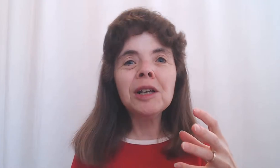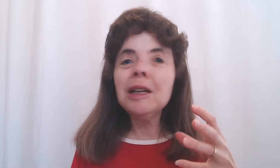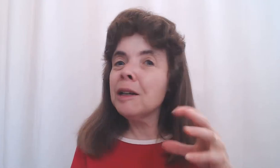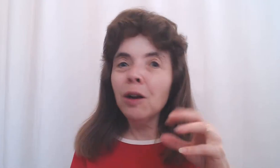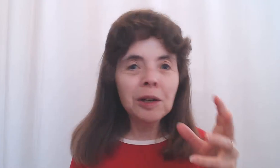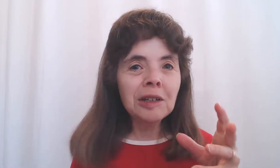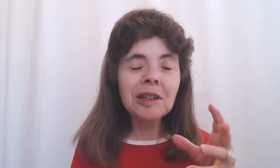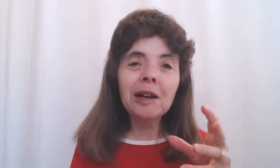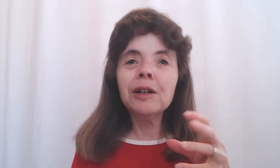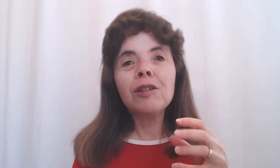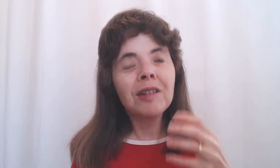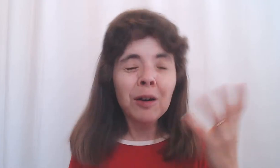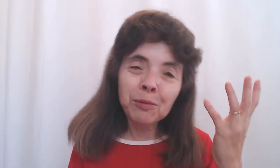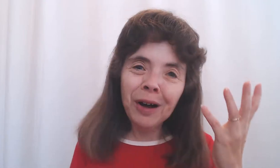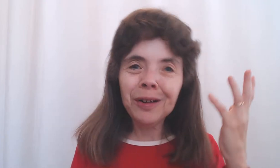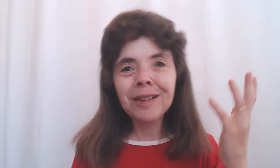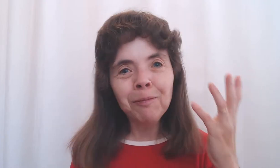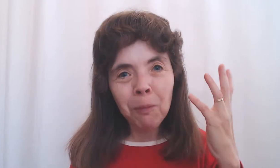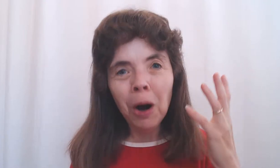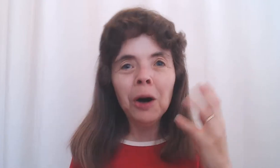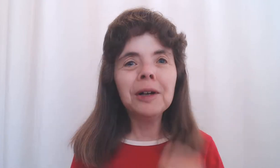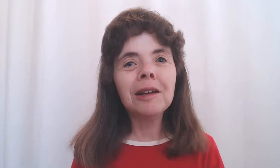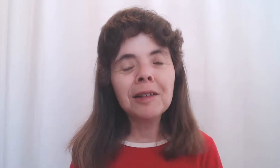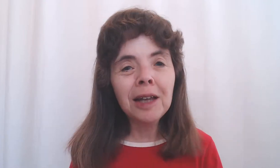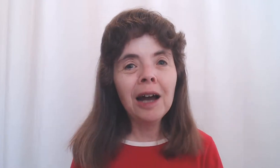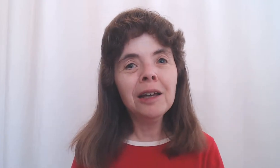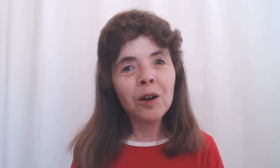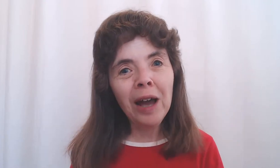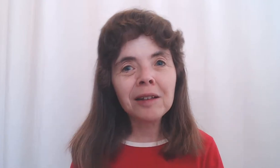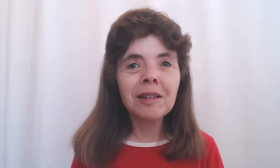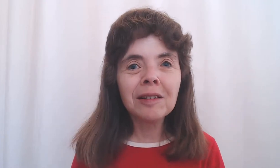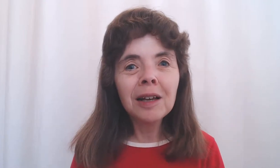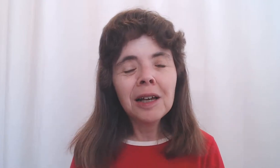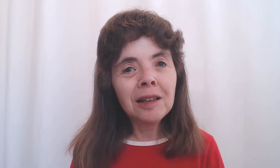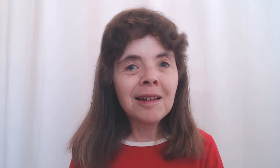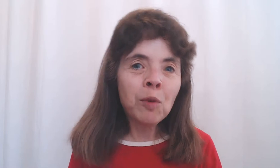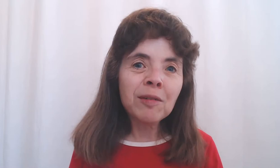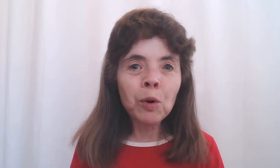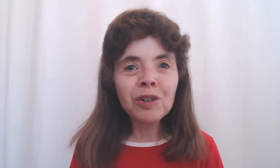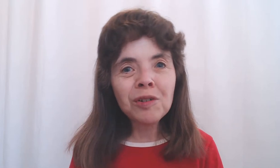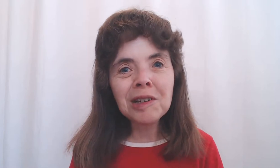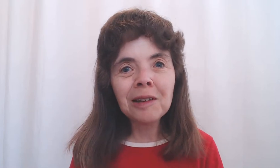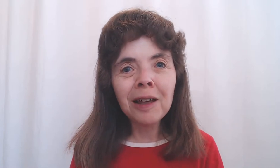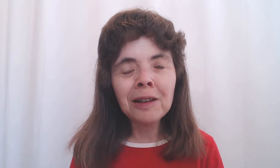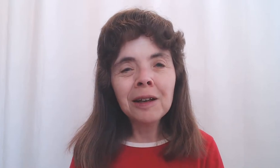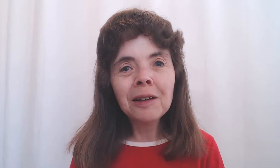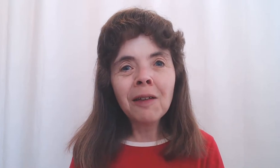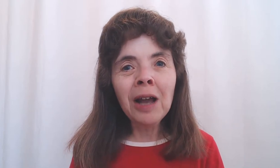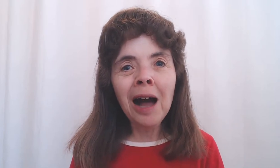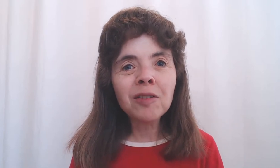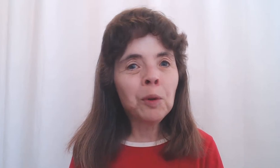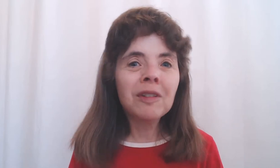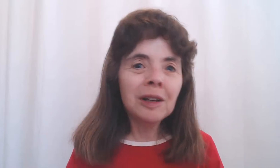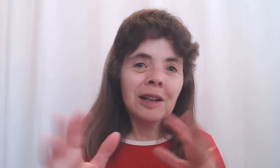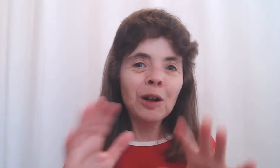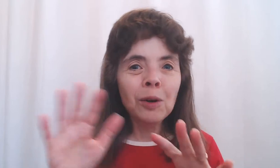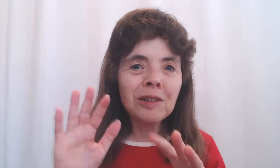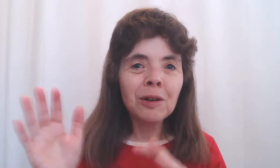He didn't go into detail. He just said, well, except for Paul. And he said, yeah, know, Acts is in some ways more interesting than, than the gospels. And he didn't go into